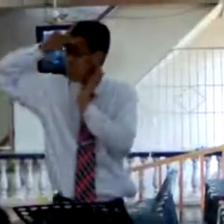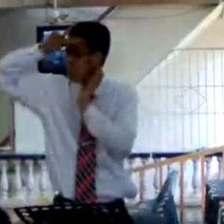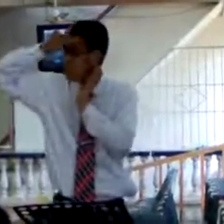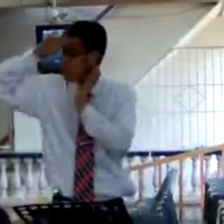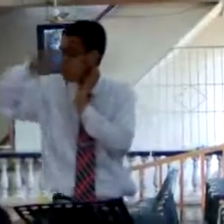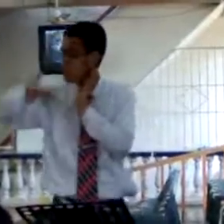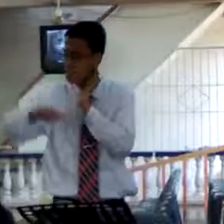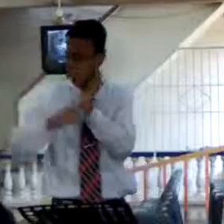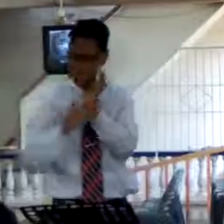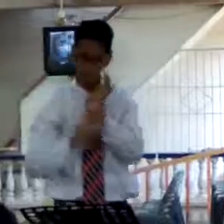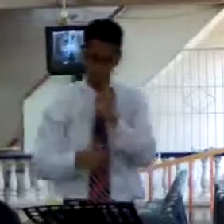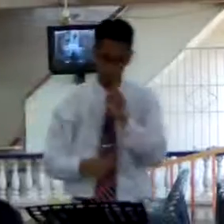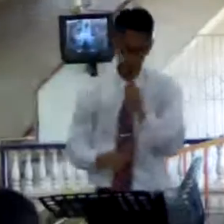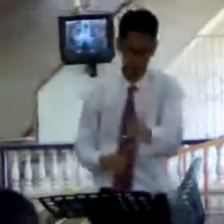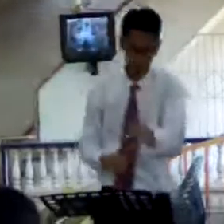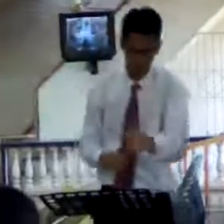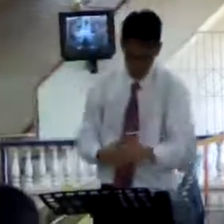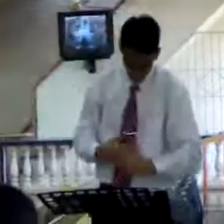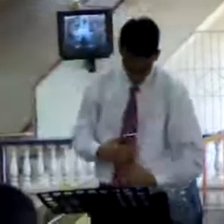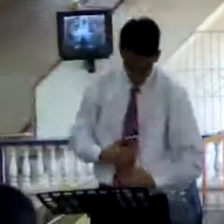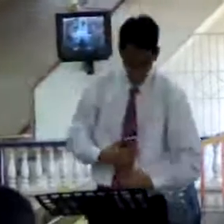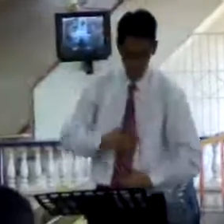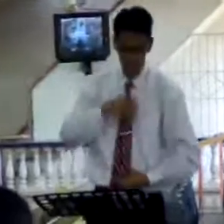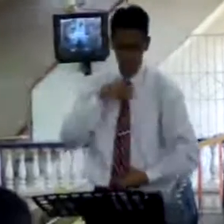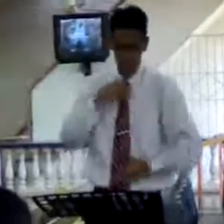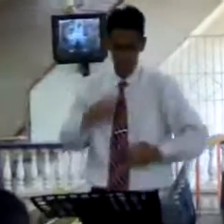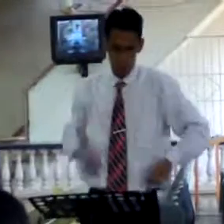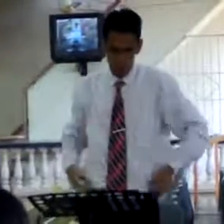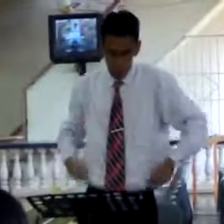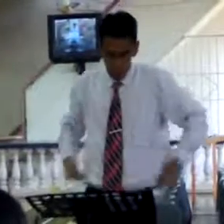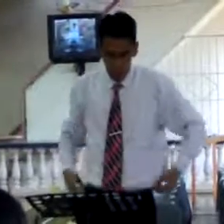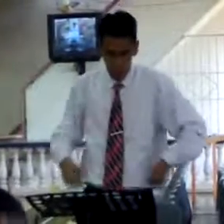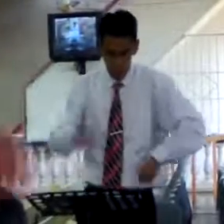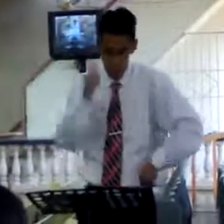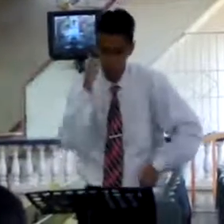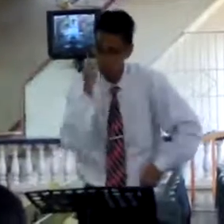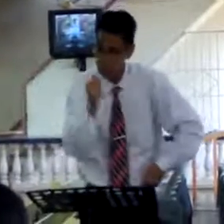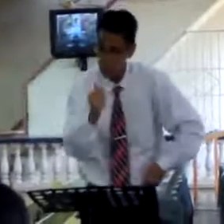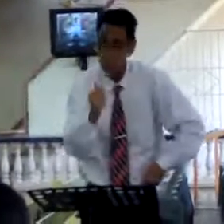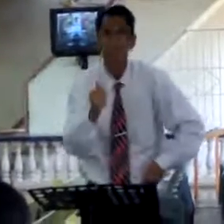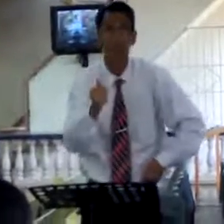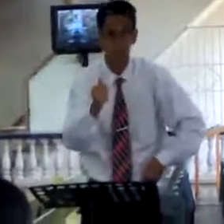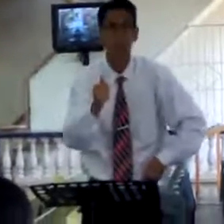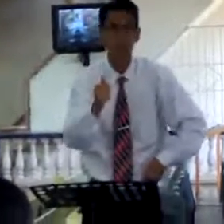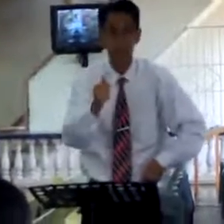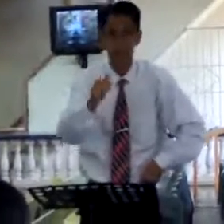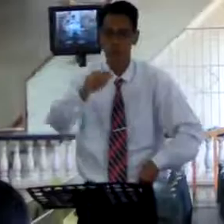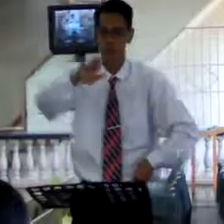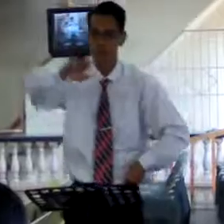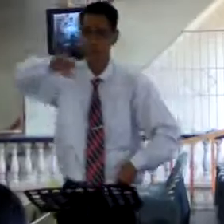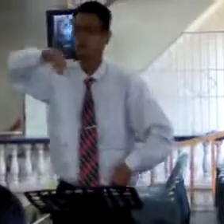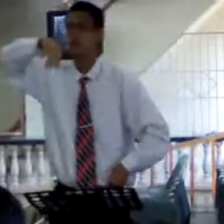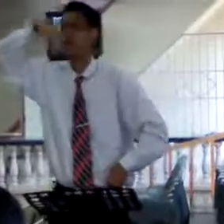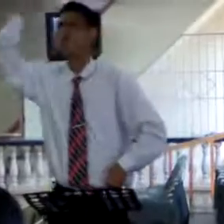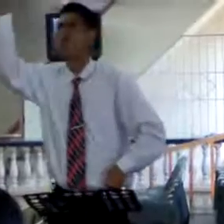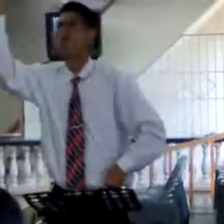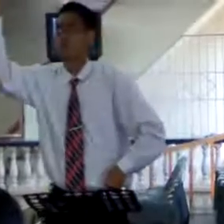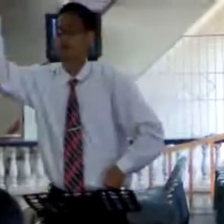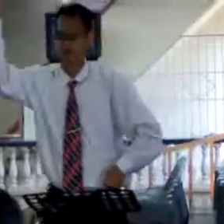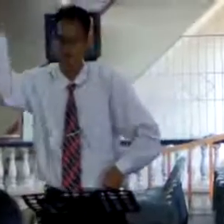You can hear As you a question, it is vision challenge. We are all in the whole area,